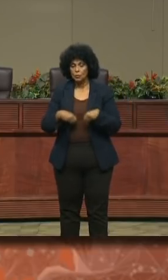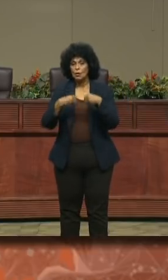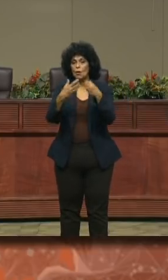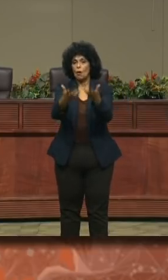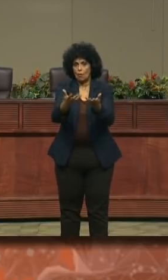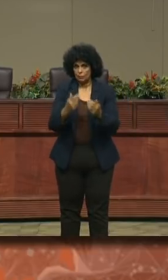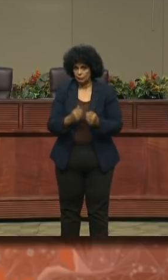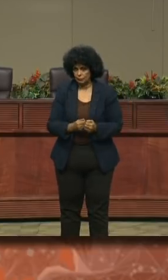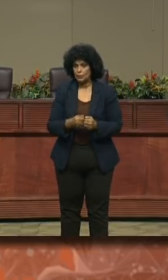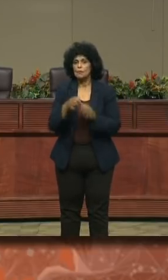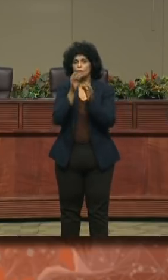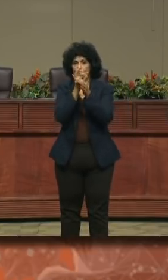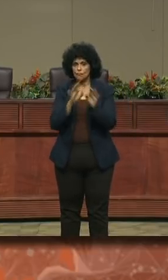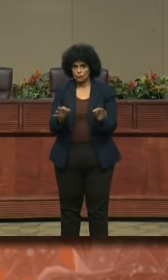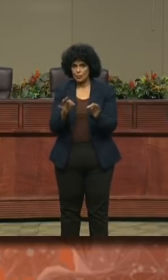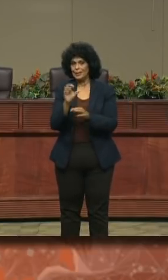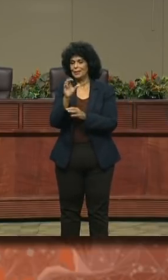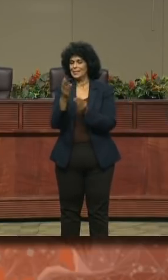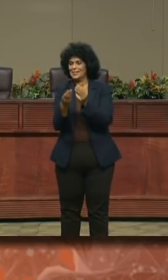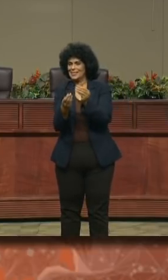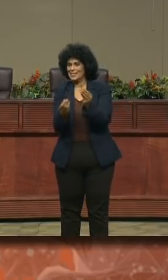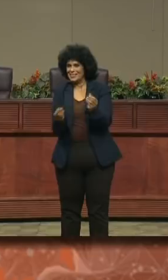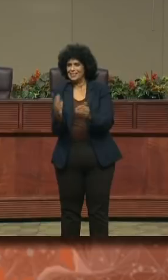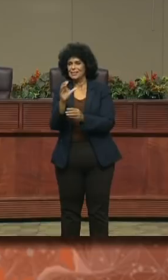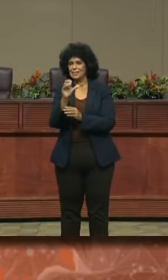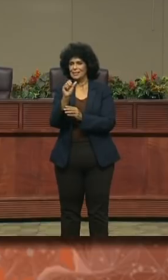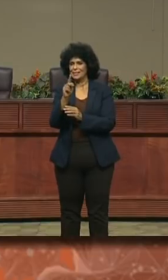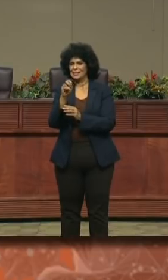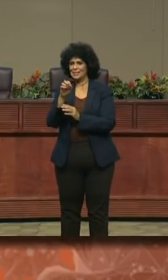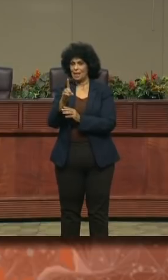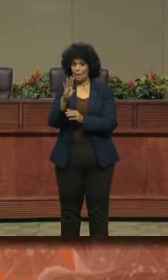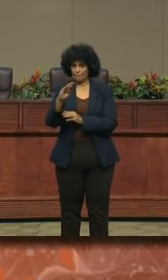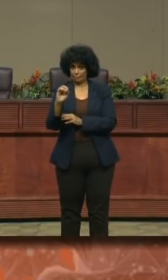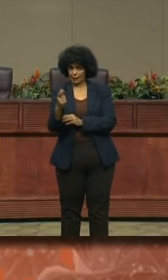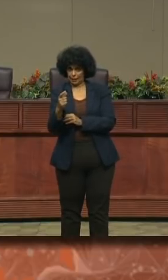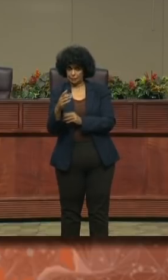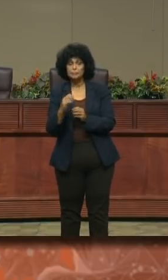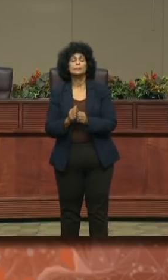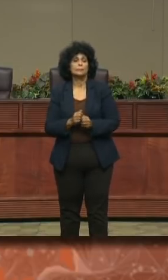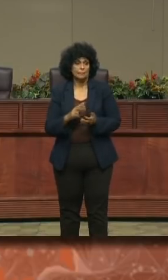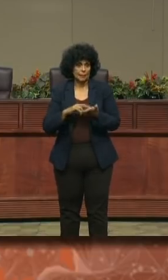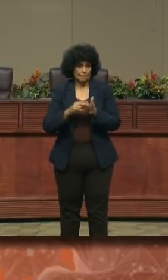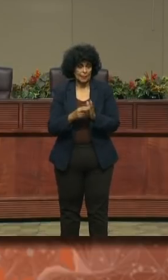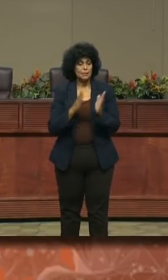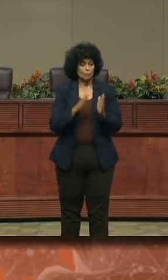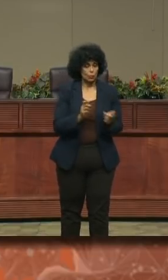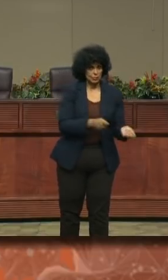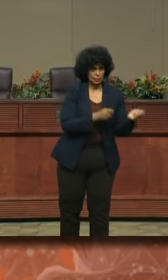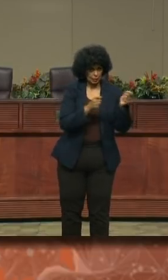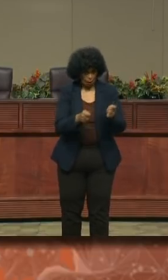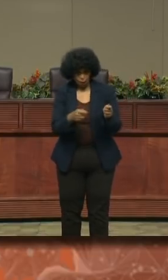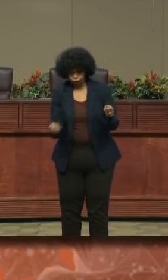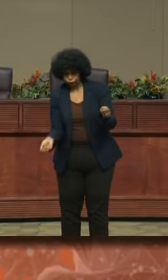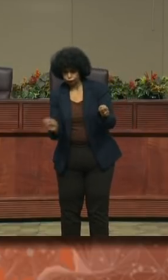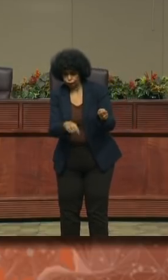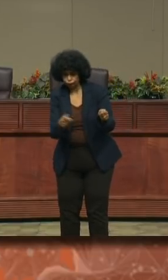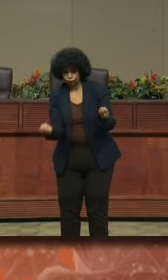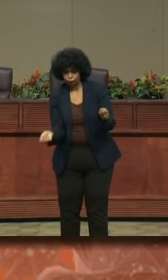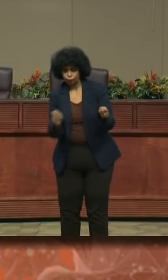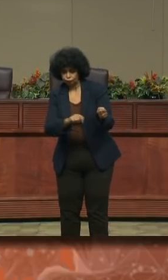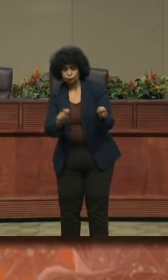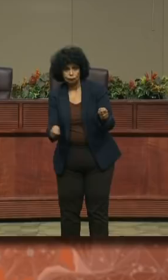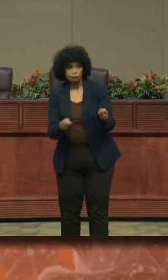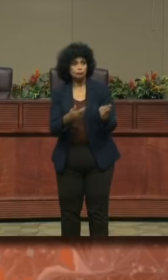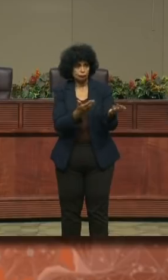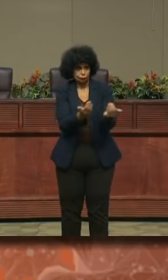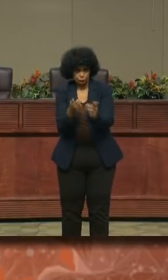Park locations. These sandbags will have to be filled by the participants on site. We encourage